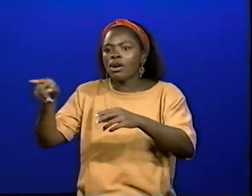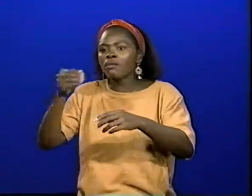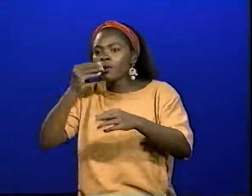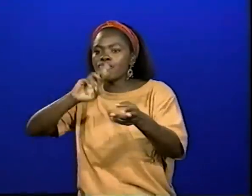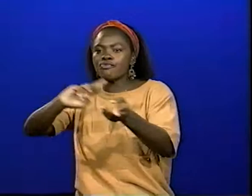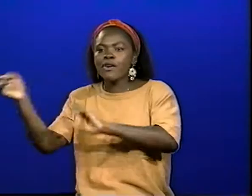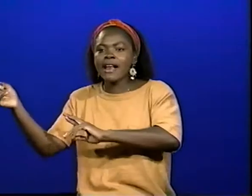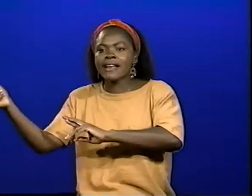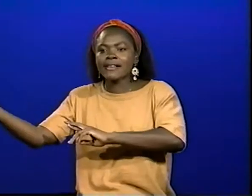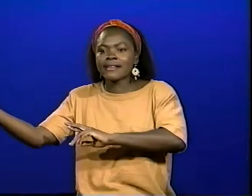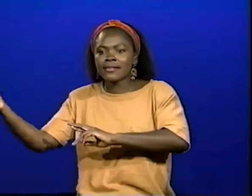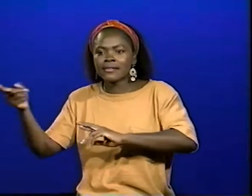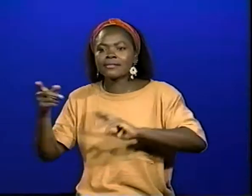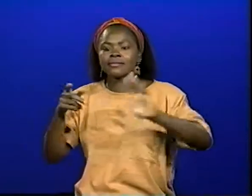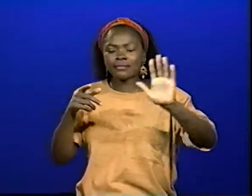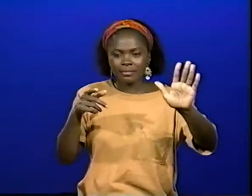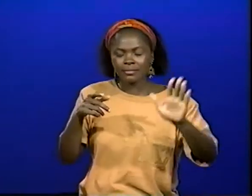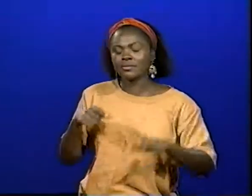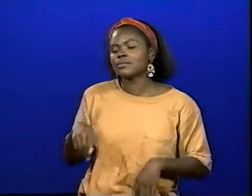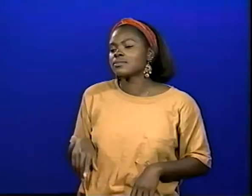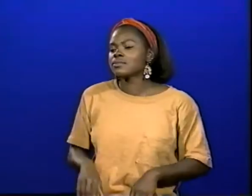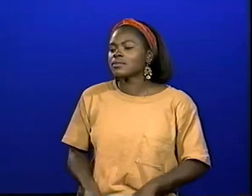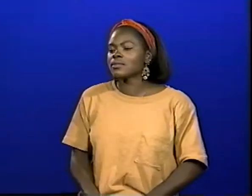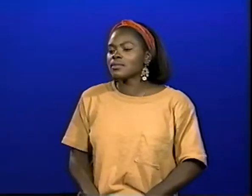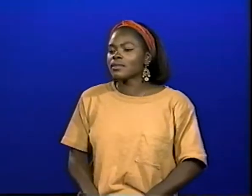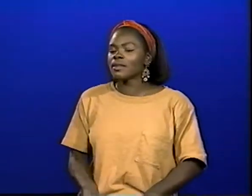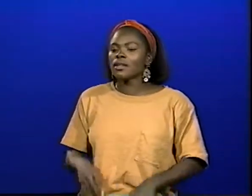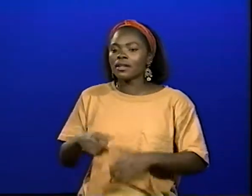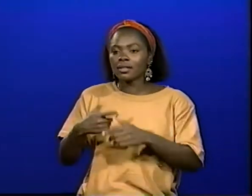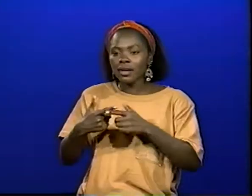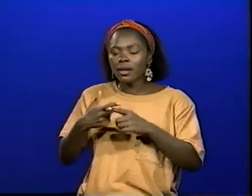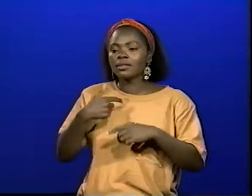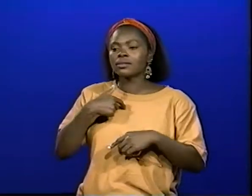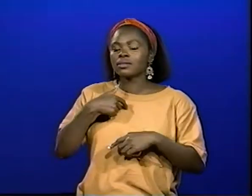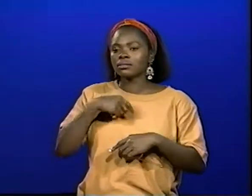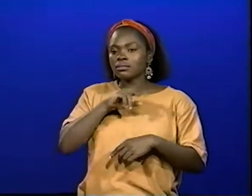there for about an hour and it should be done at the same time the food is done.